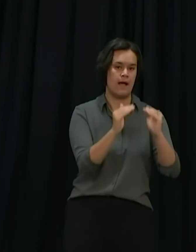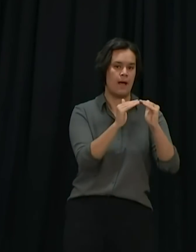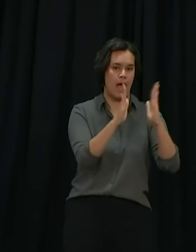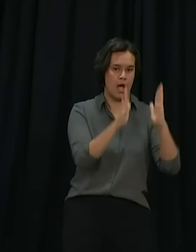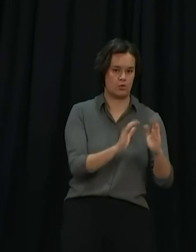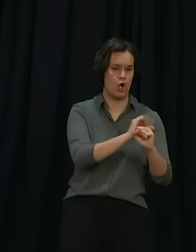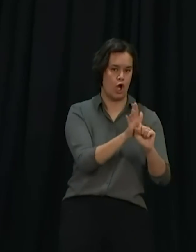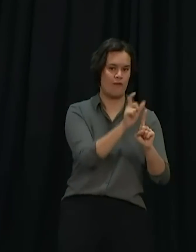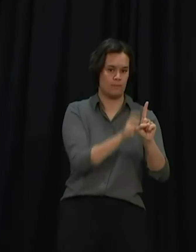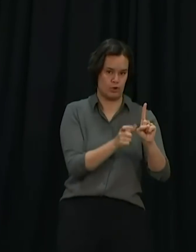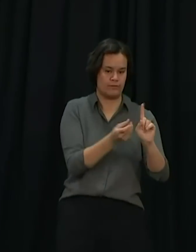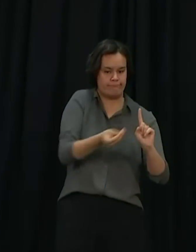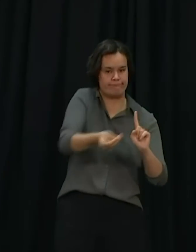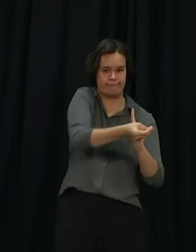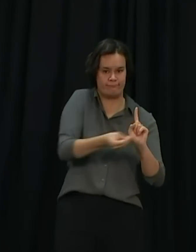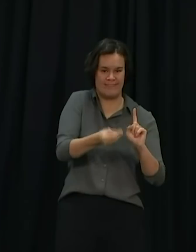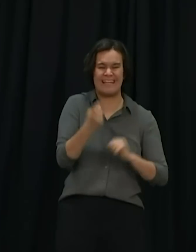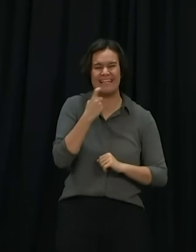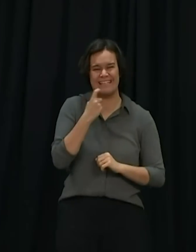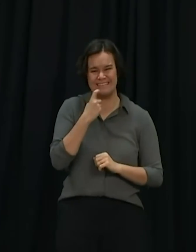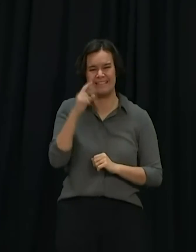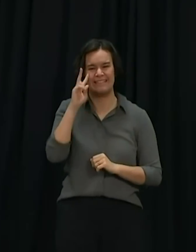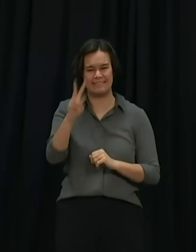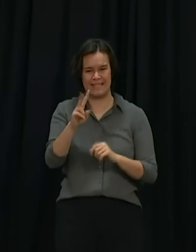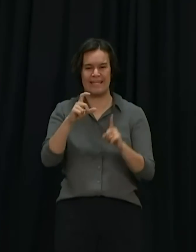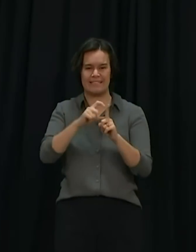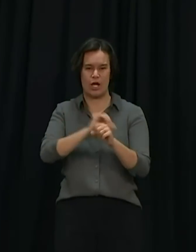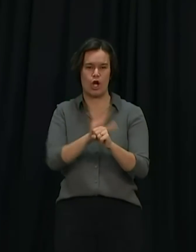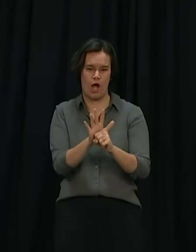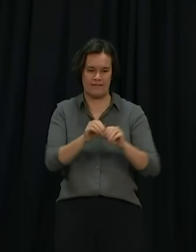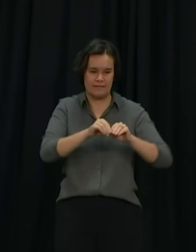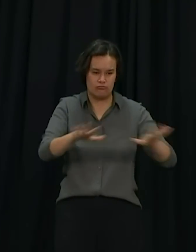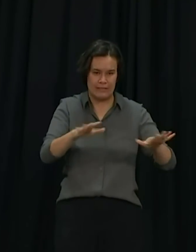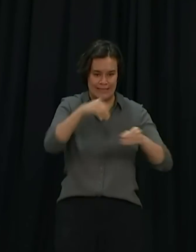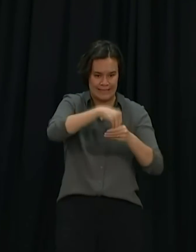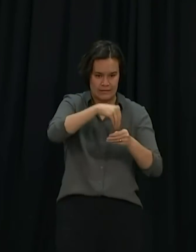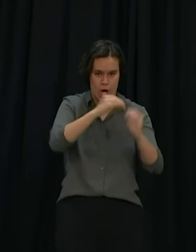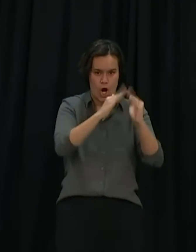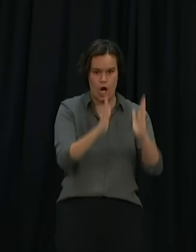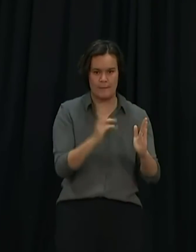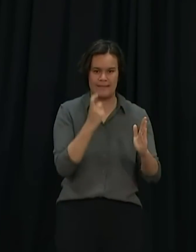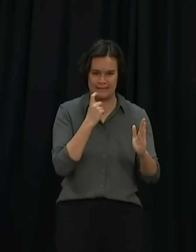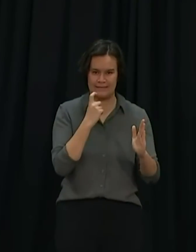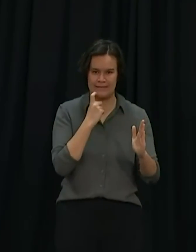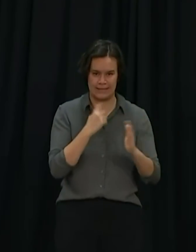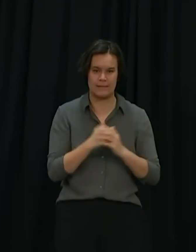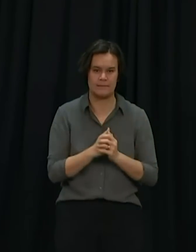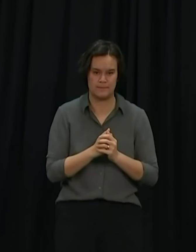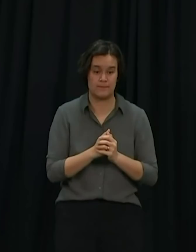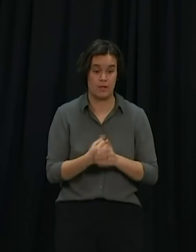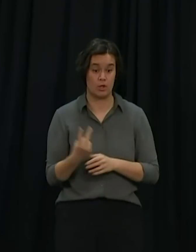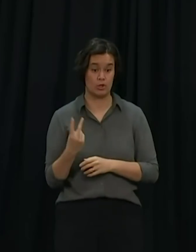how infectious Delta is. Only 2 were considered to be infectious before level